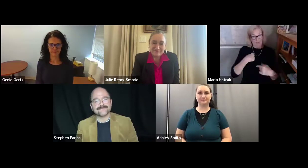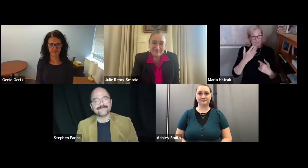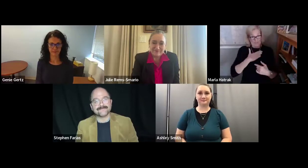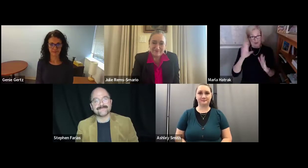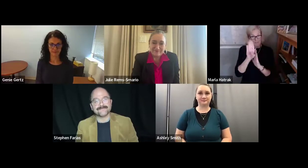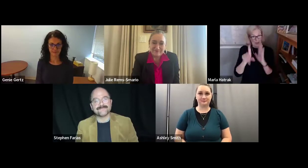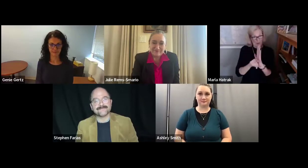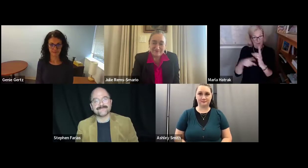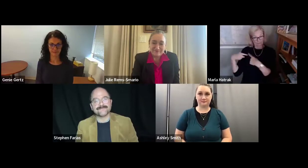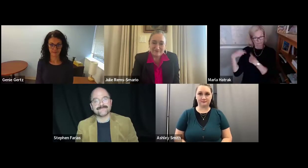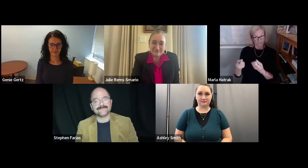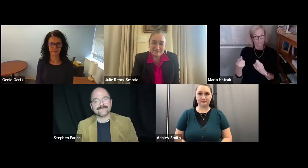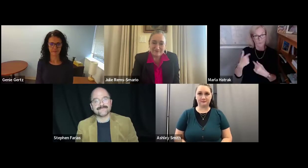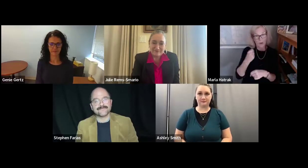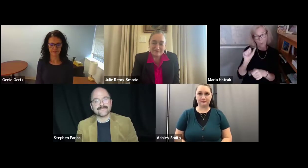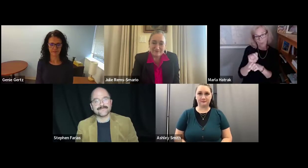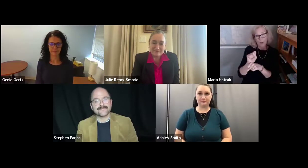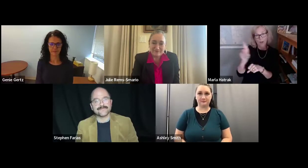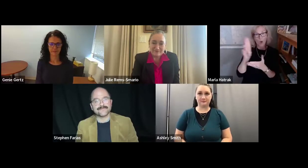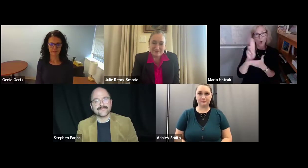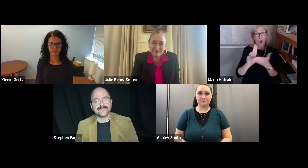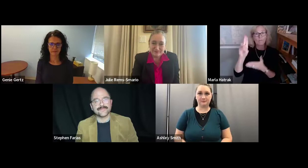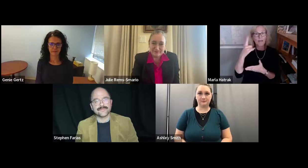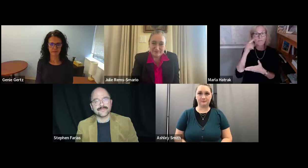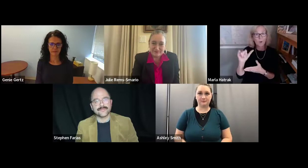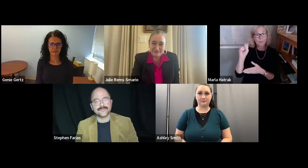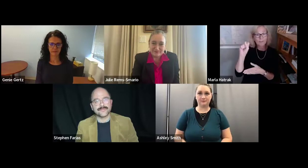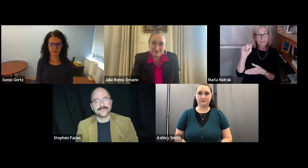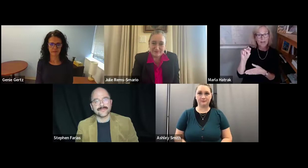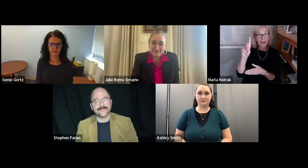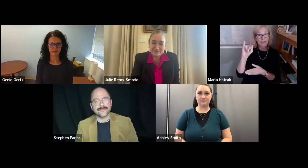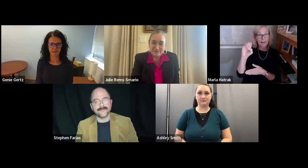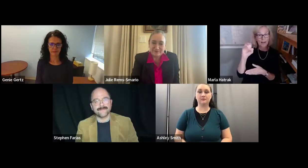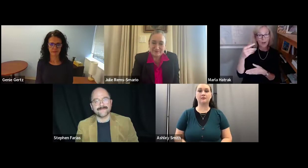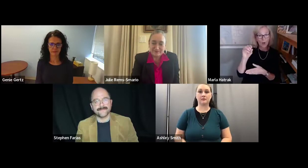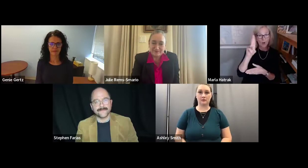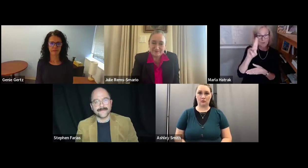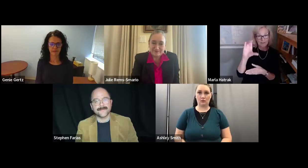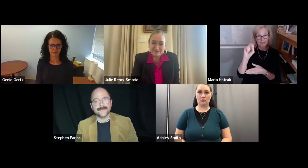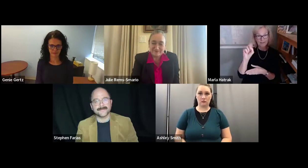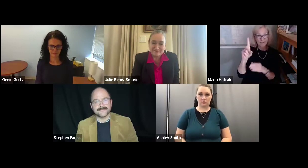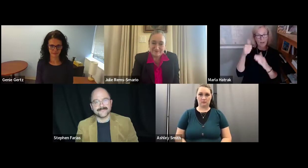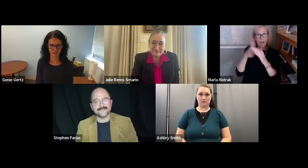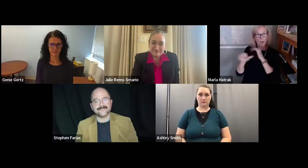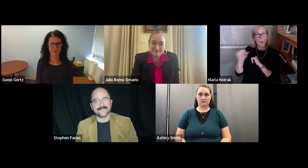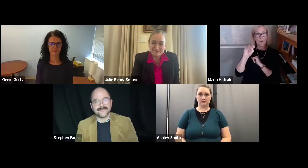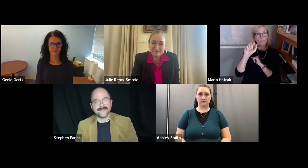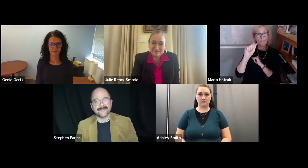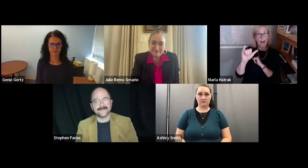the policy, educational policy that were. I used to work at the University of California, San Diego